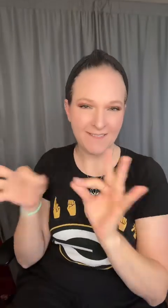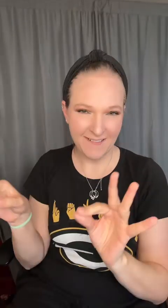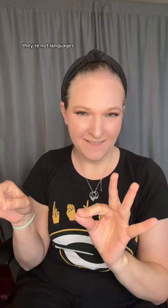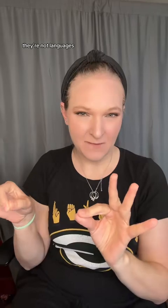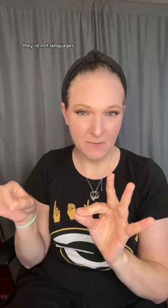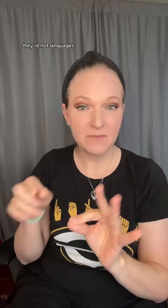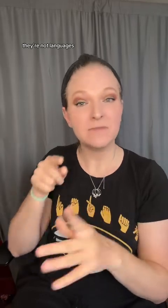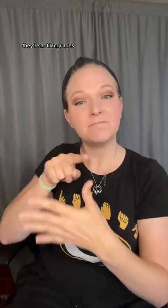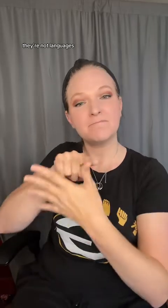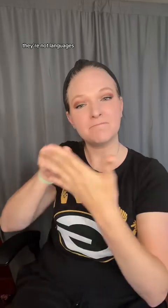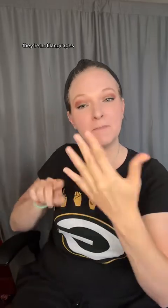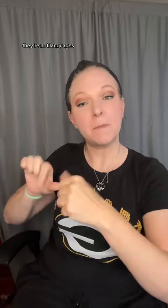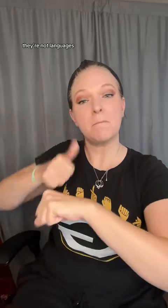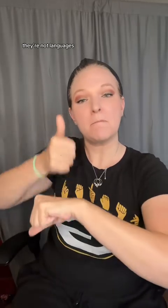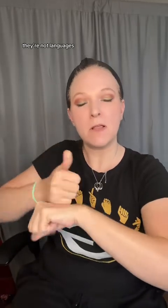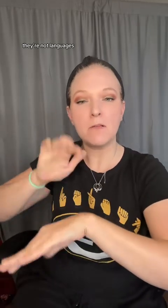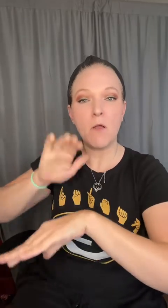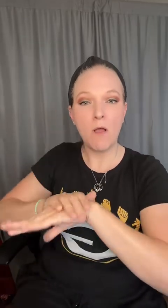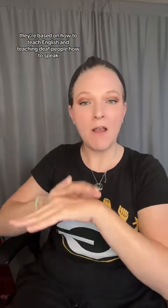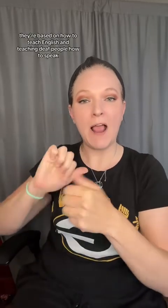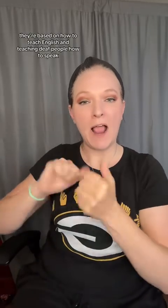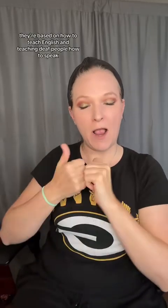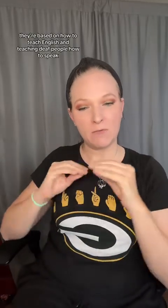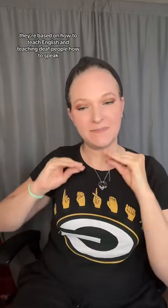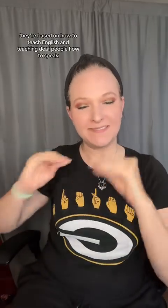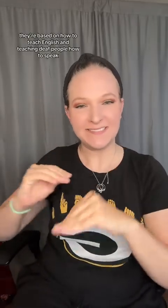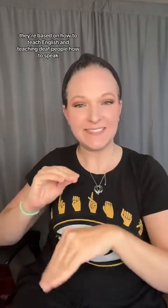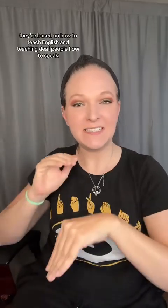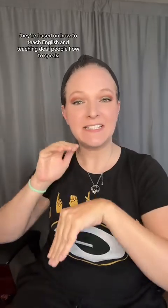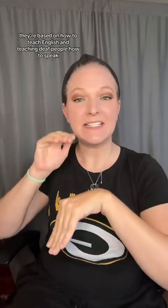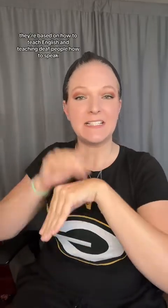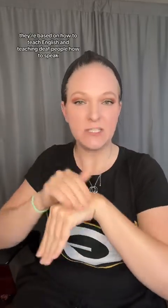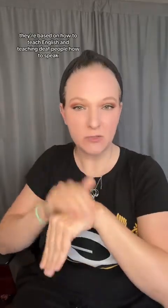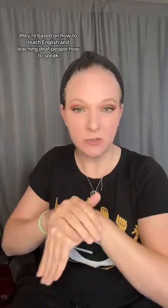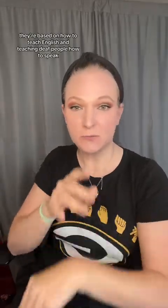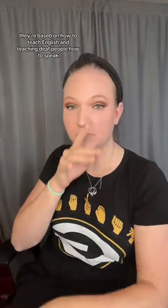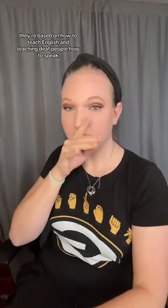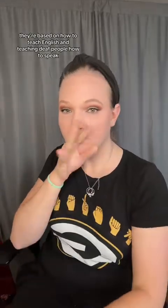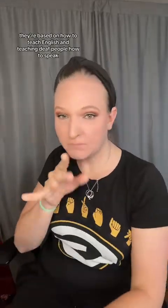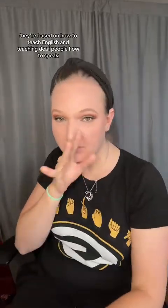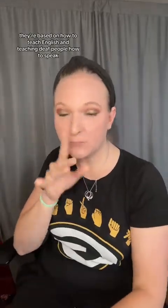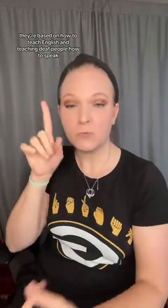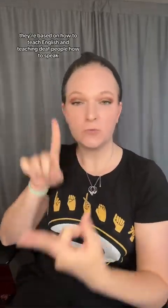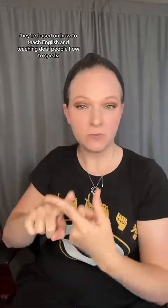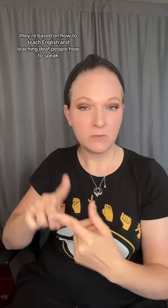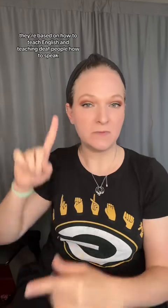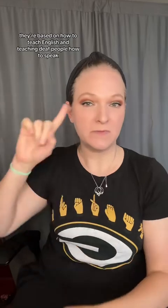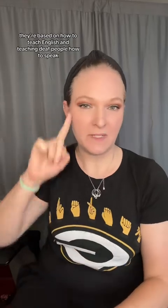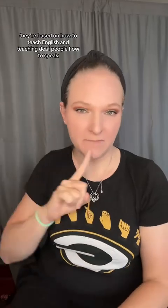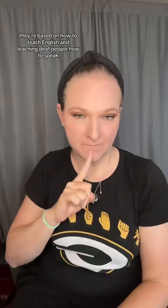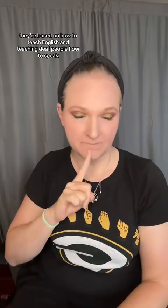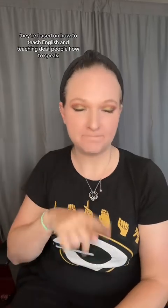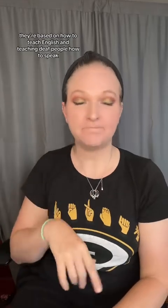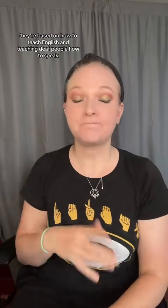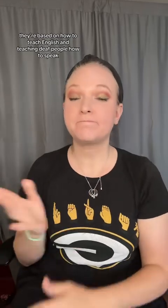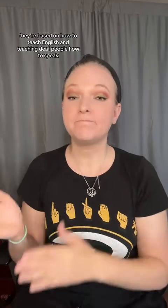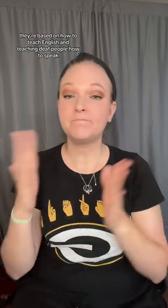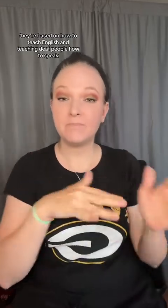They're not languages. They're based on how to teach English and teaching deaf people how to